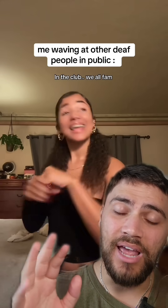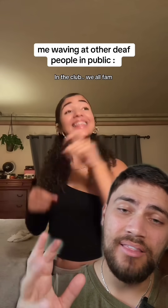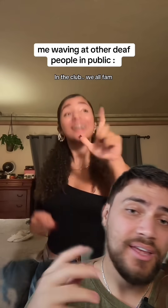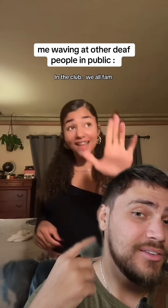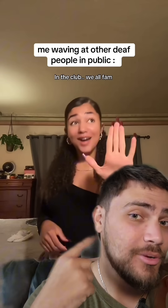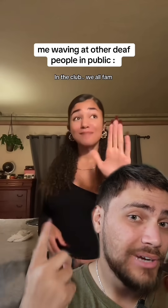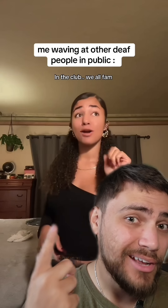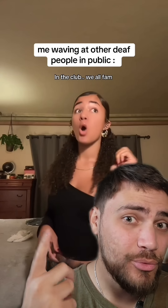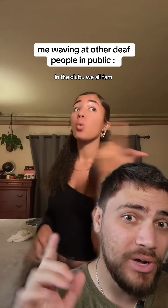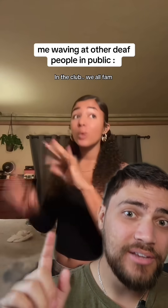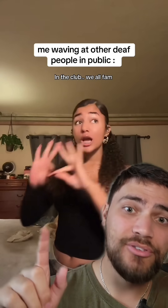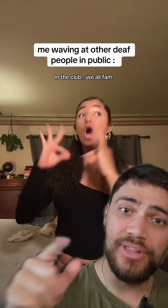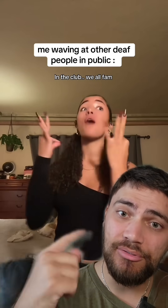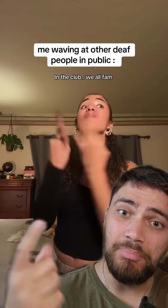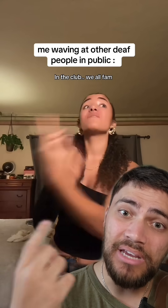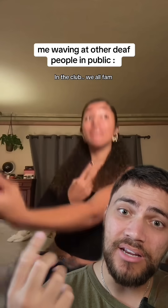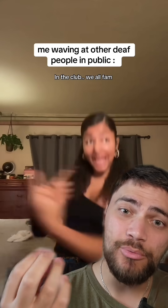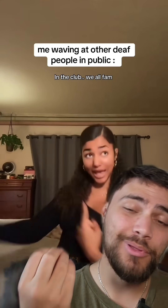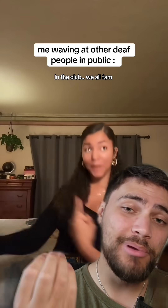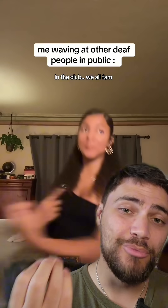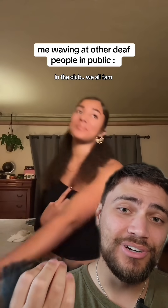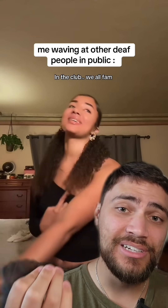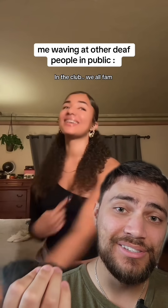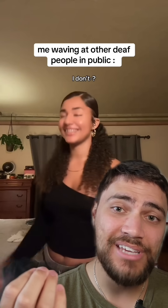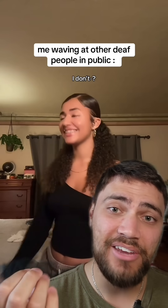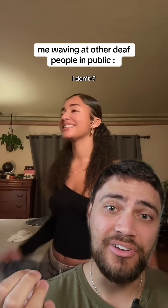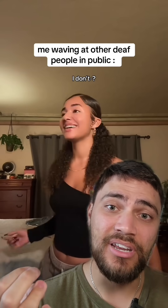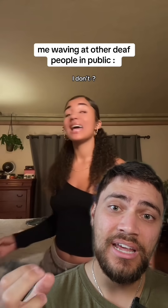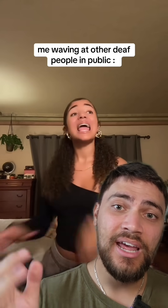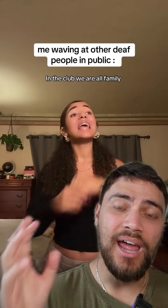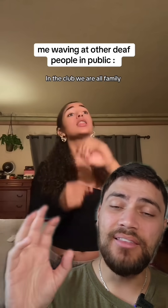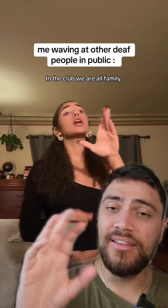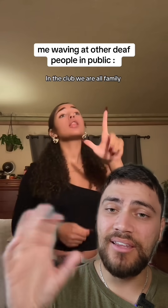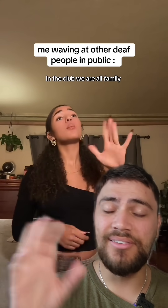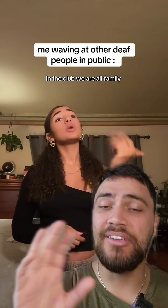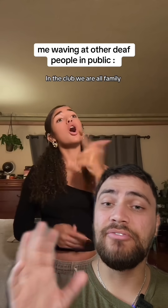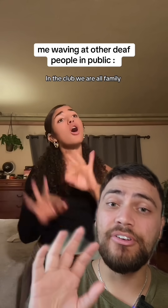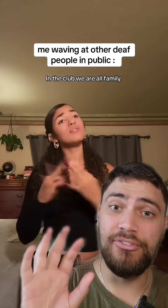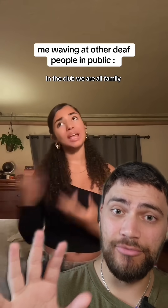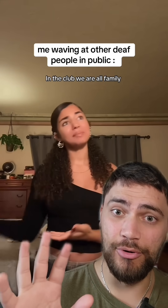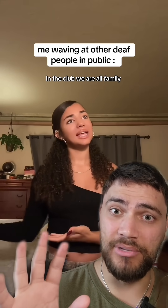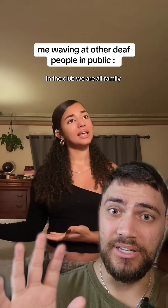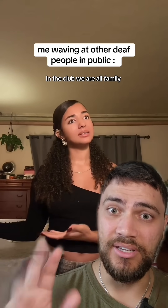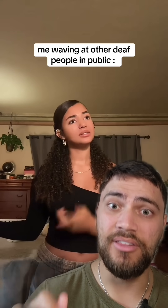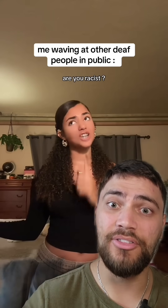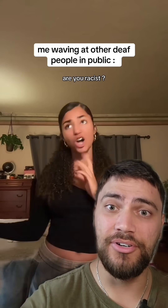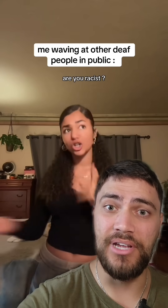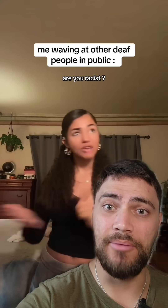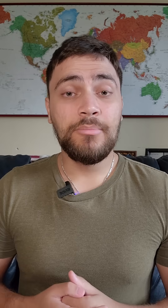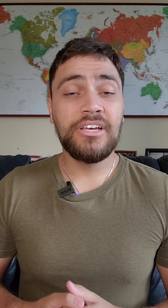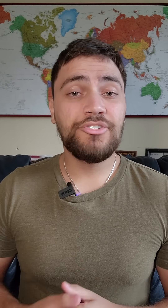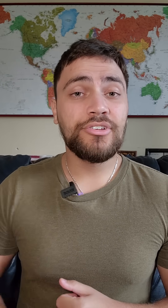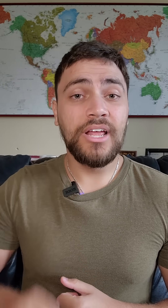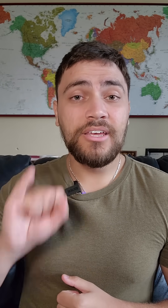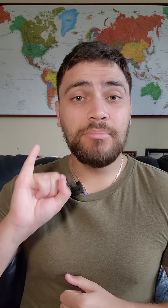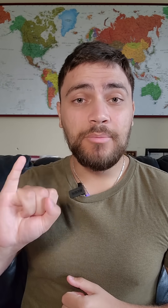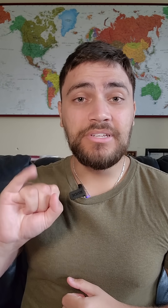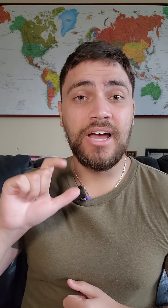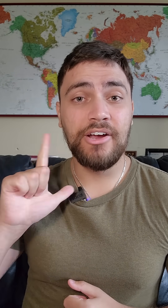and then someone asks what, so they repeat it with a bit more enunciation, and then they say it very formally in the third time. Because just like it might be tiring